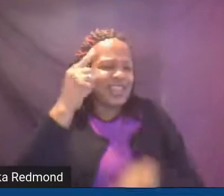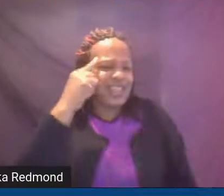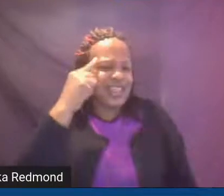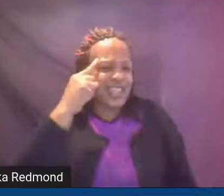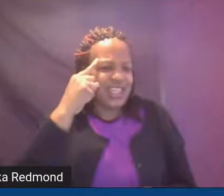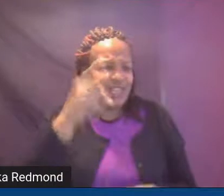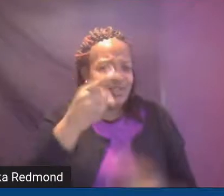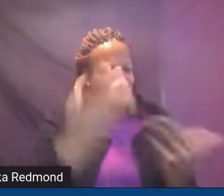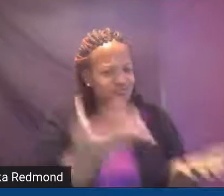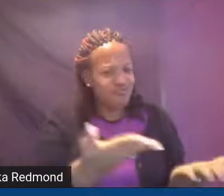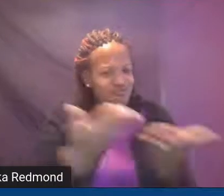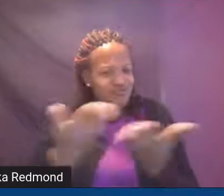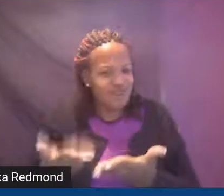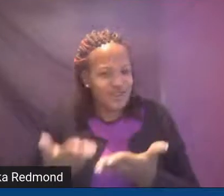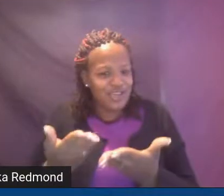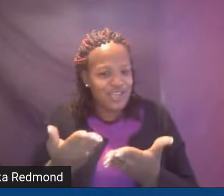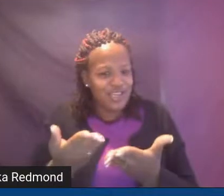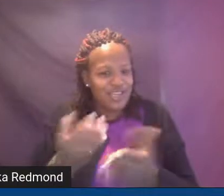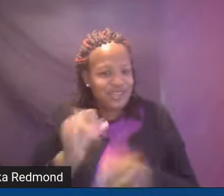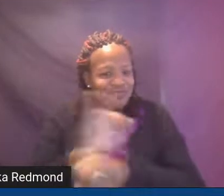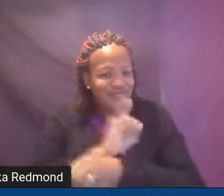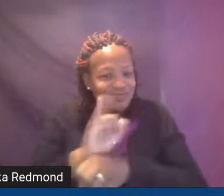industry. So thank you for all your great work.